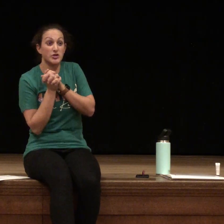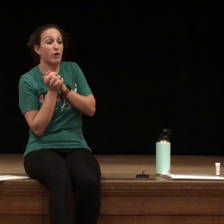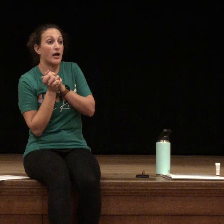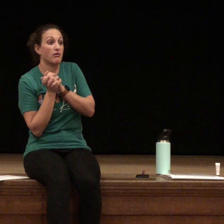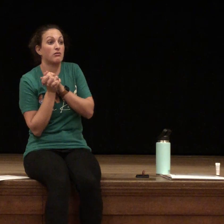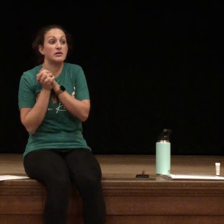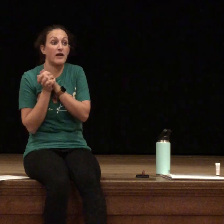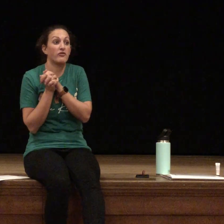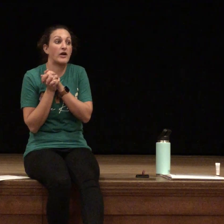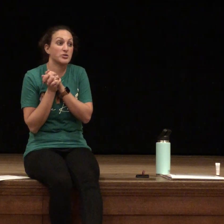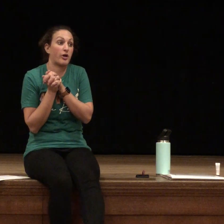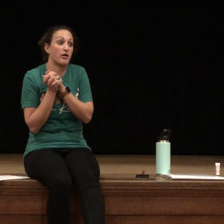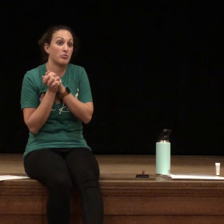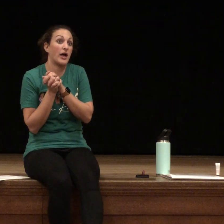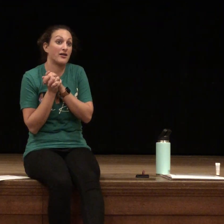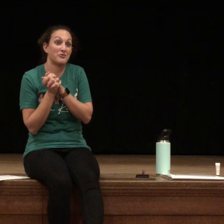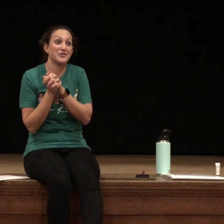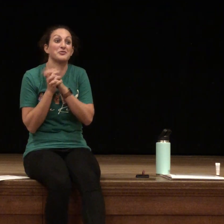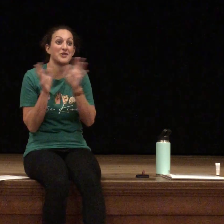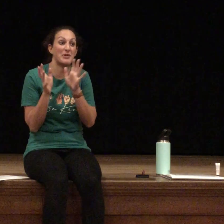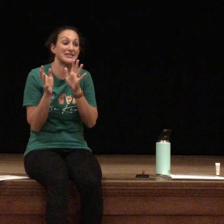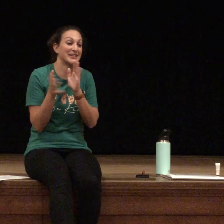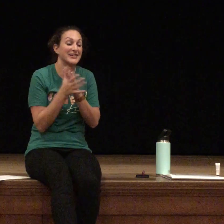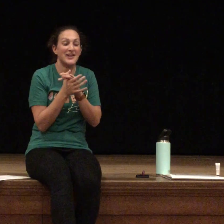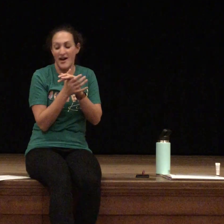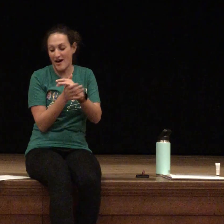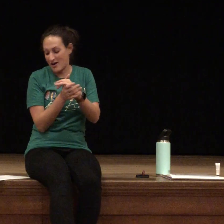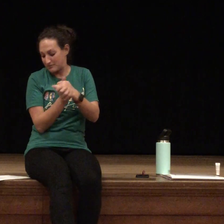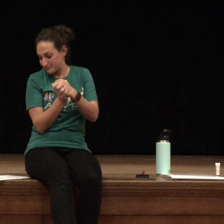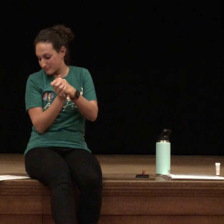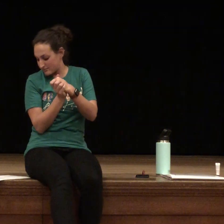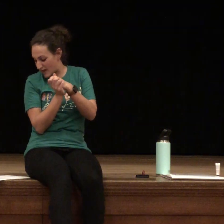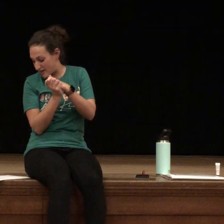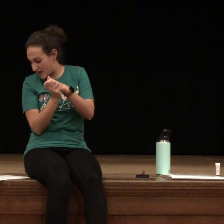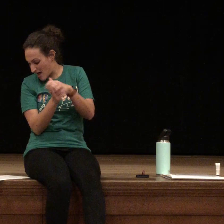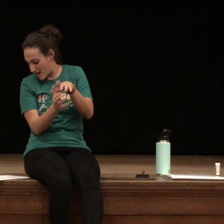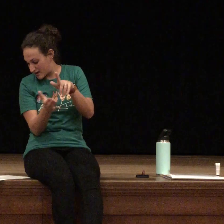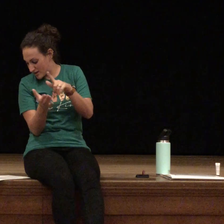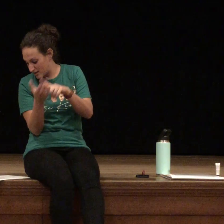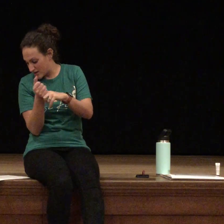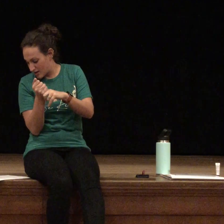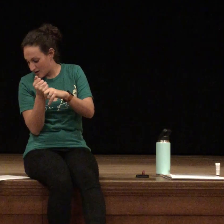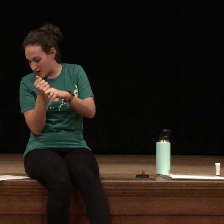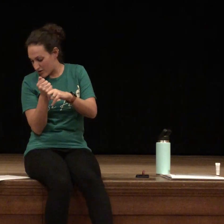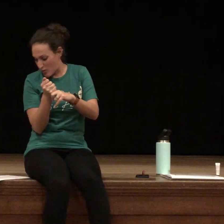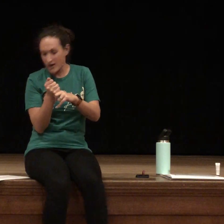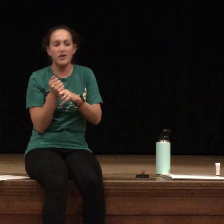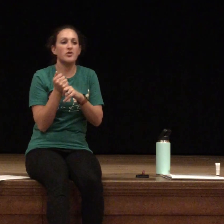Hairspray, a deaf Hairspray play, which was amazing. And then another one, when